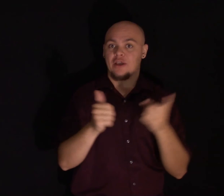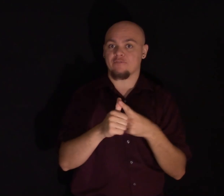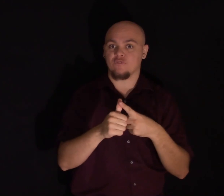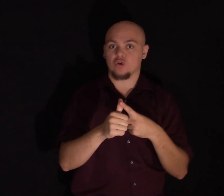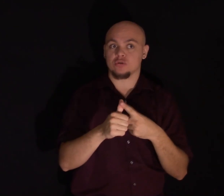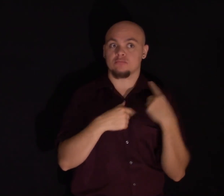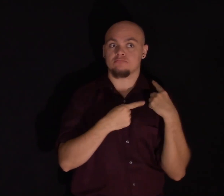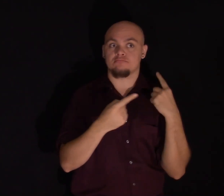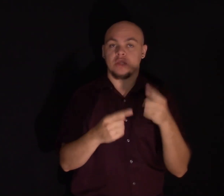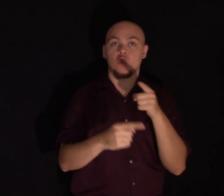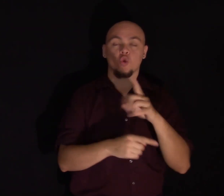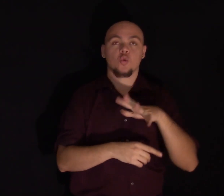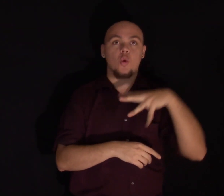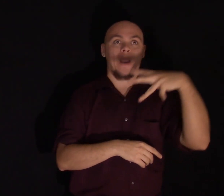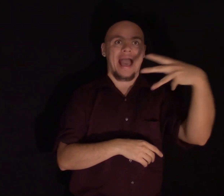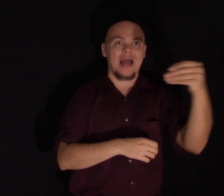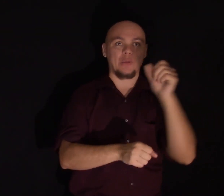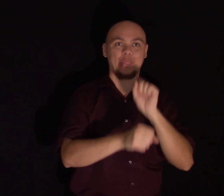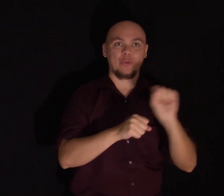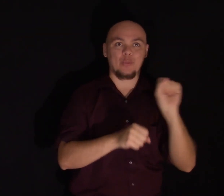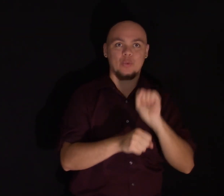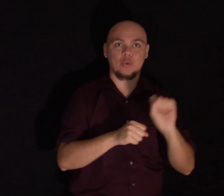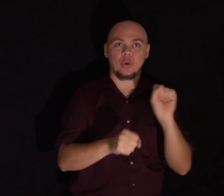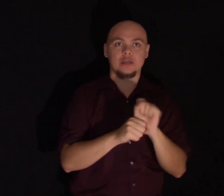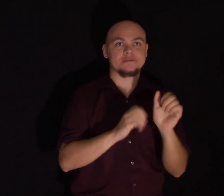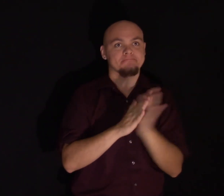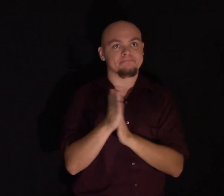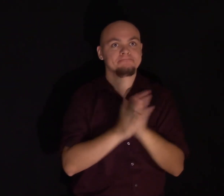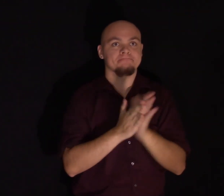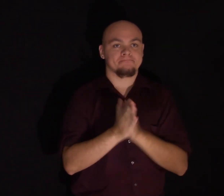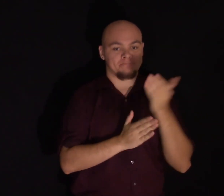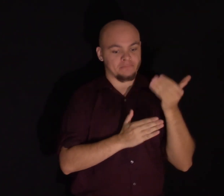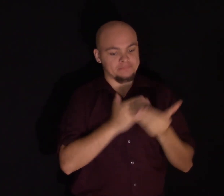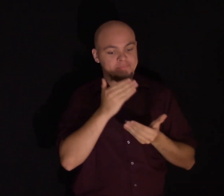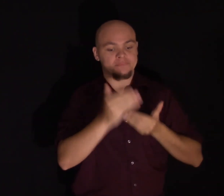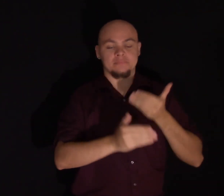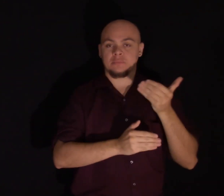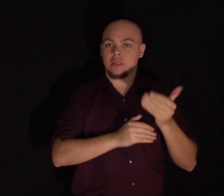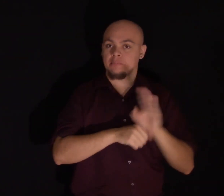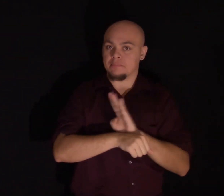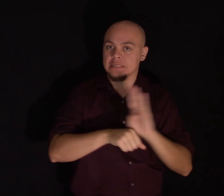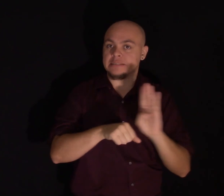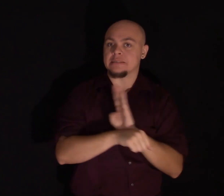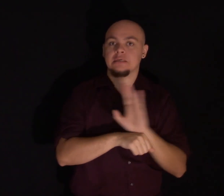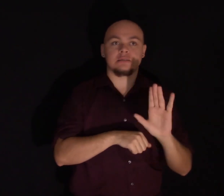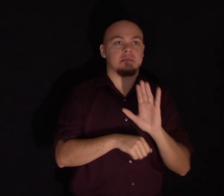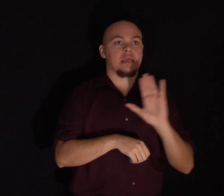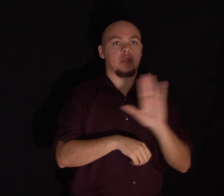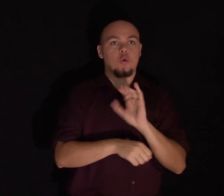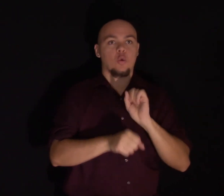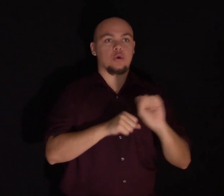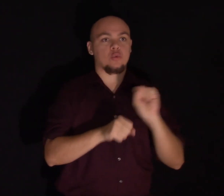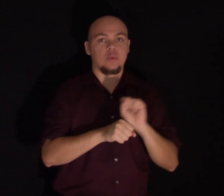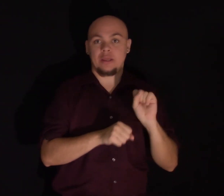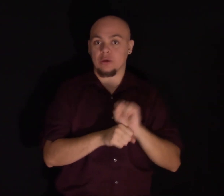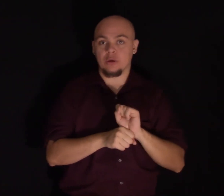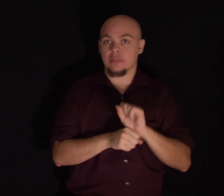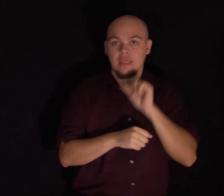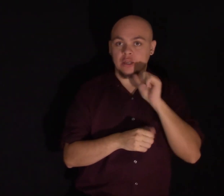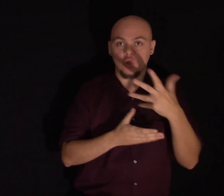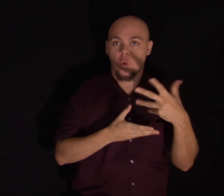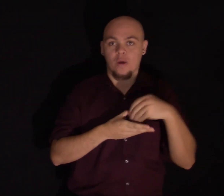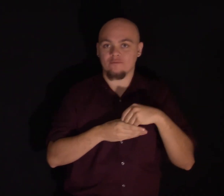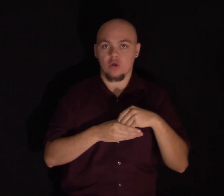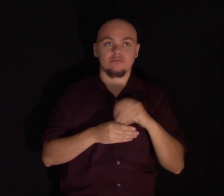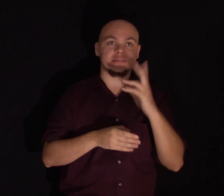until you've gone out and done the hard work to get some momentum to get things going there's also all kinds of important things outside of your career that don't involve any deadlines